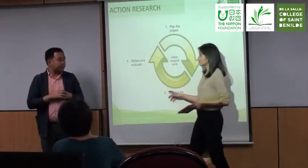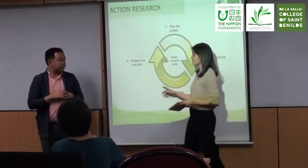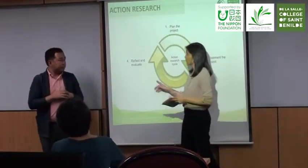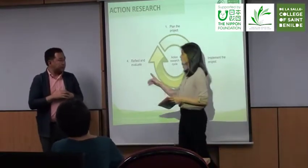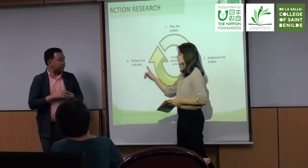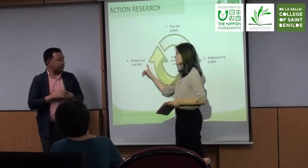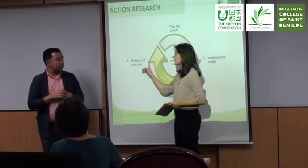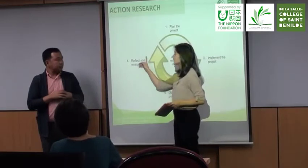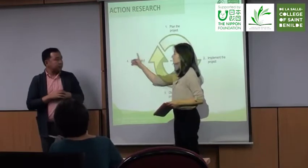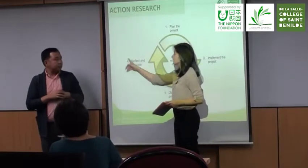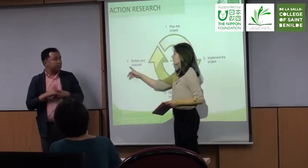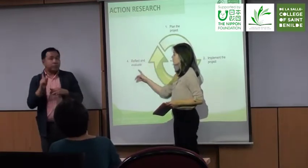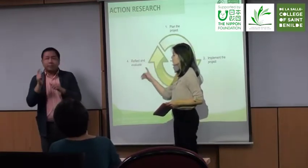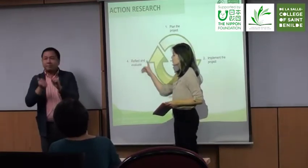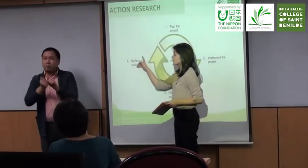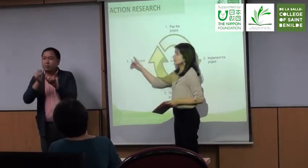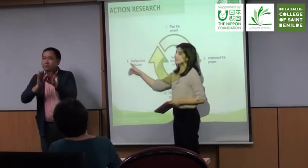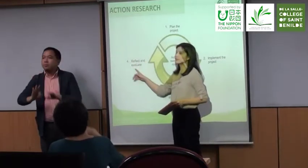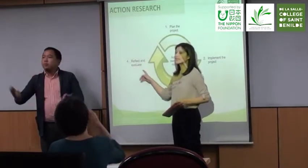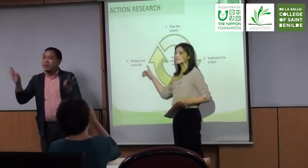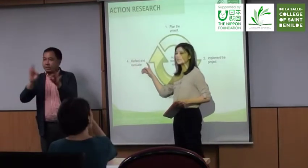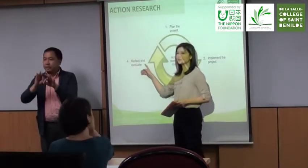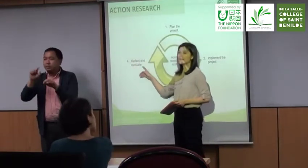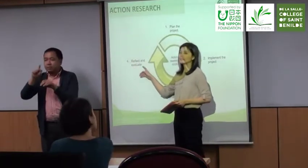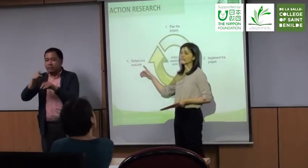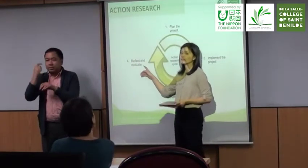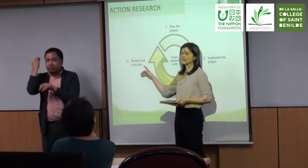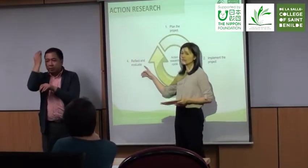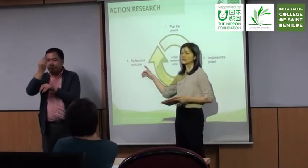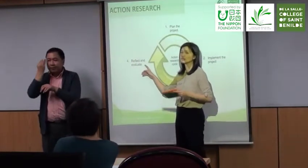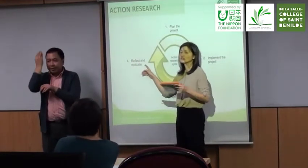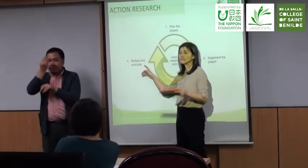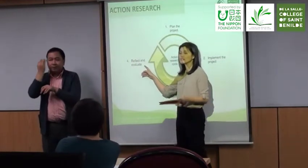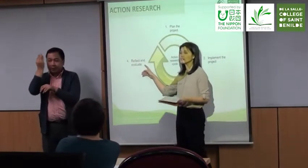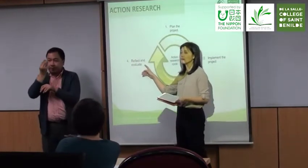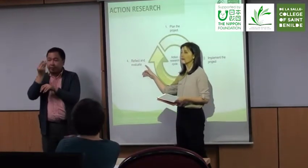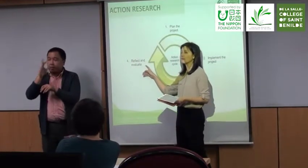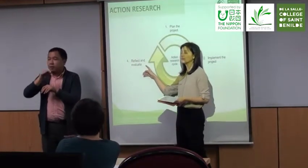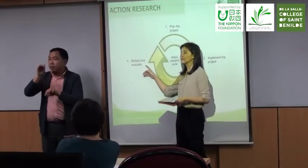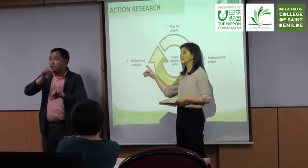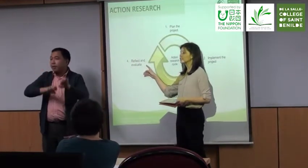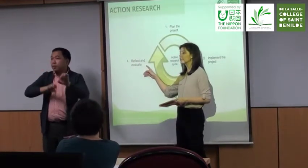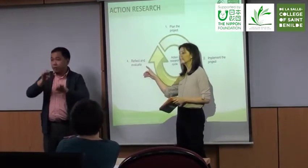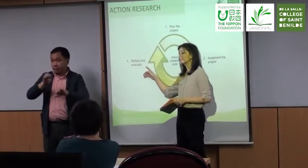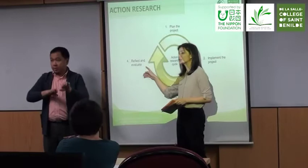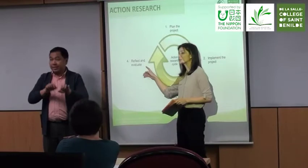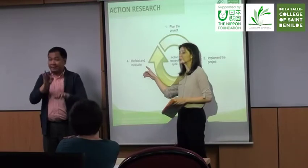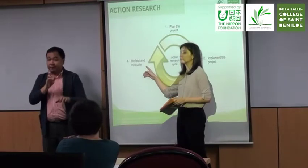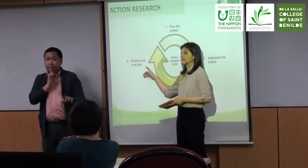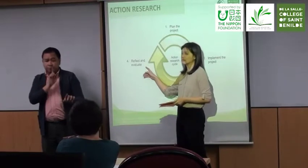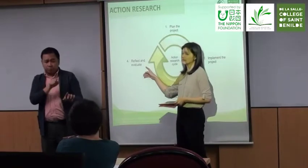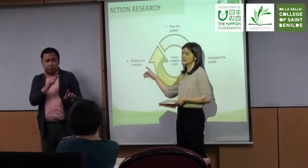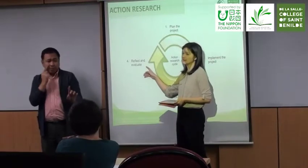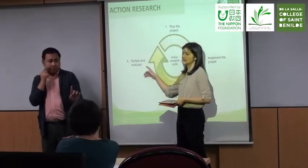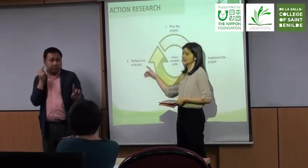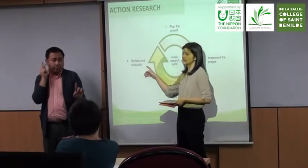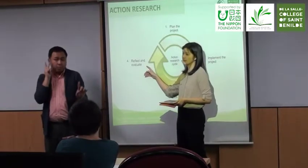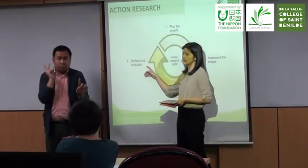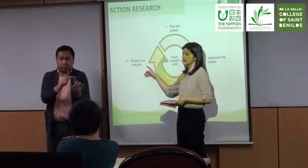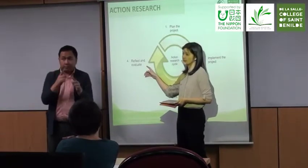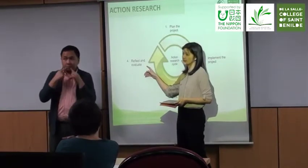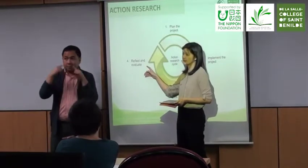But most importantly, you should reflect and evaluate if it does target your purpose.